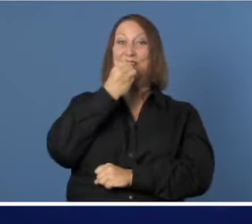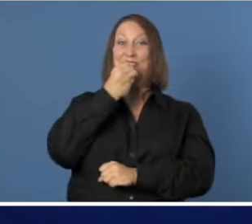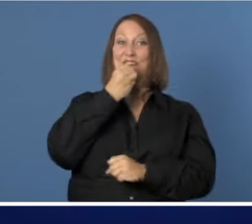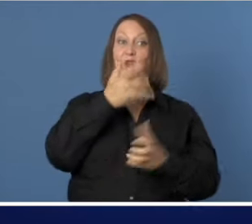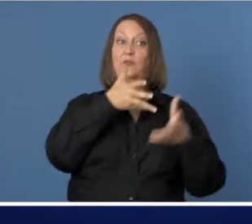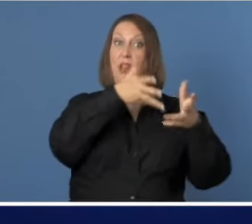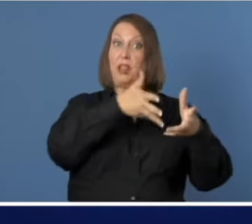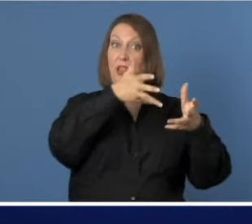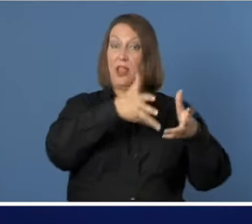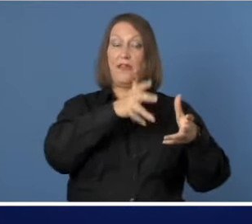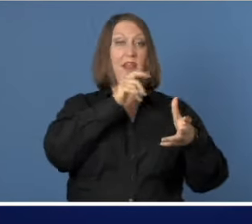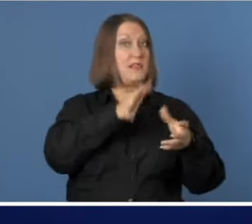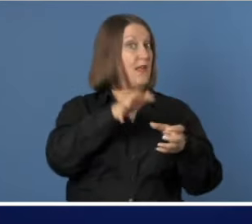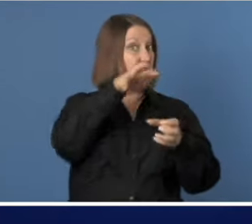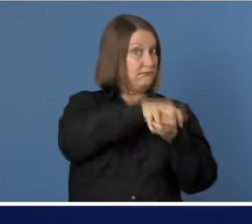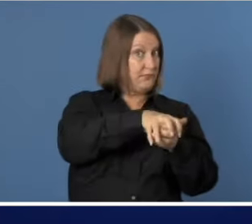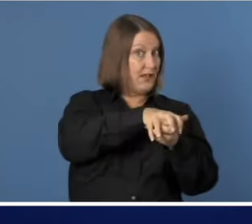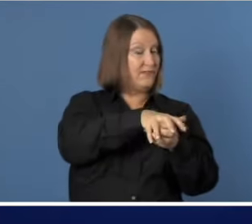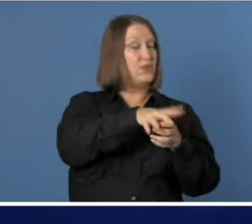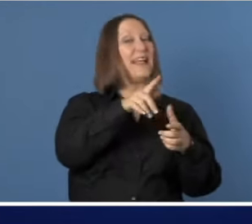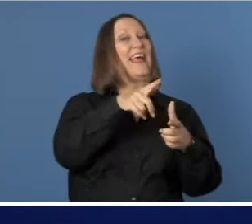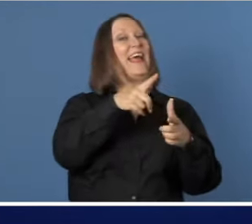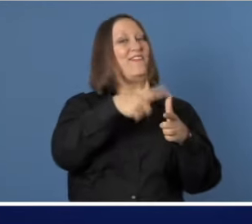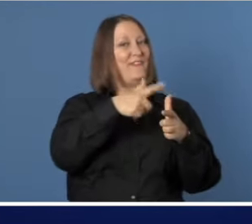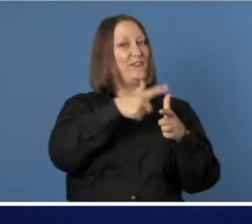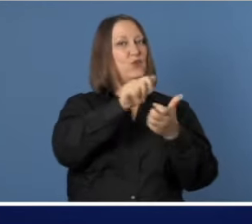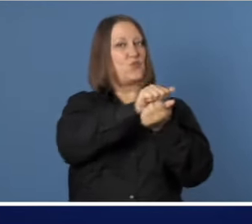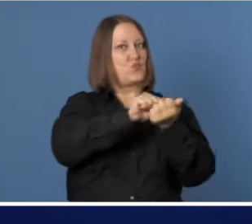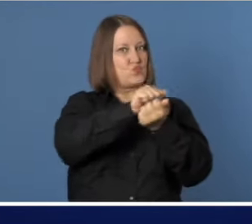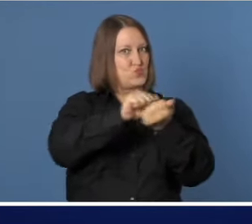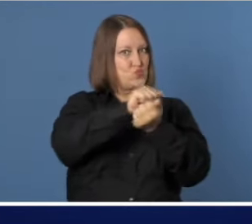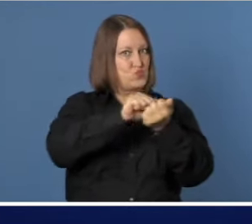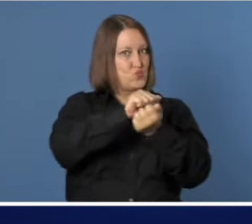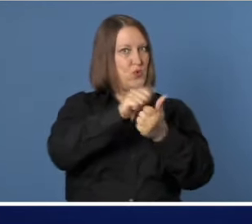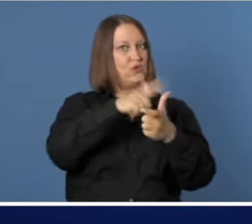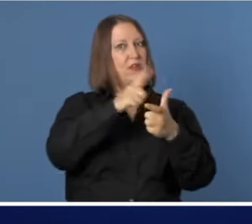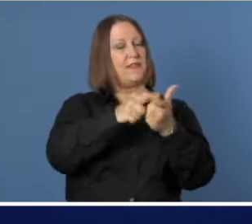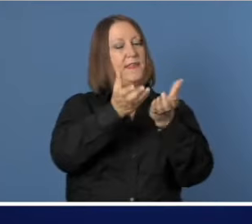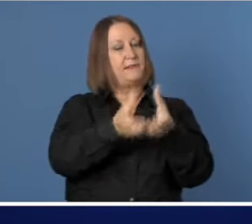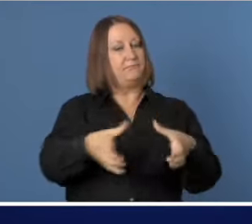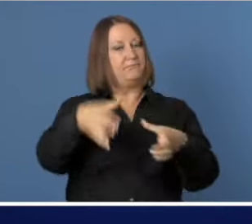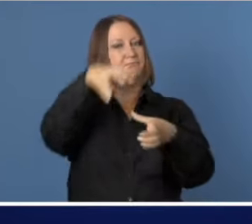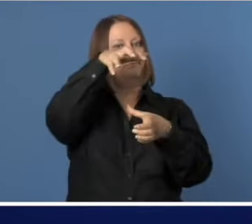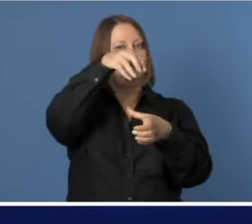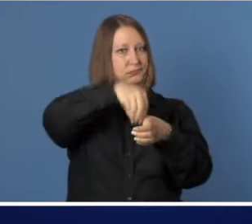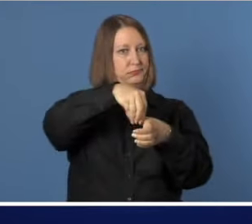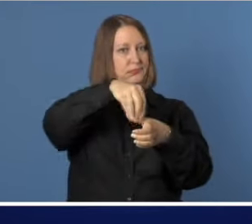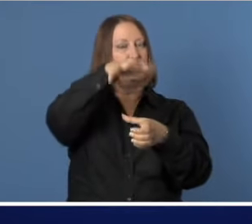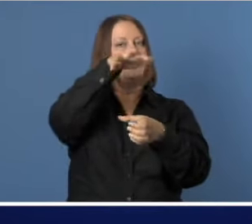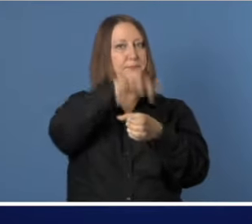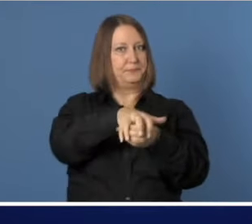Food not previously covered should be washed before being put into containers.